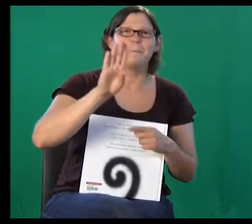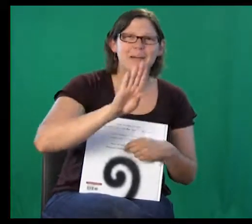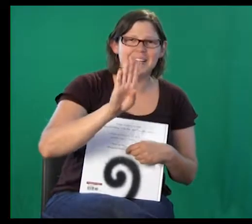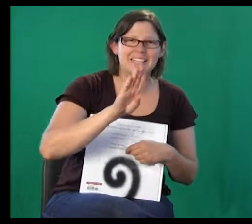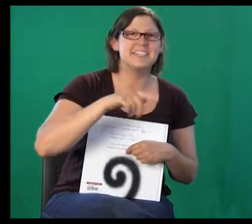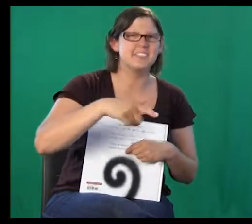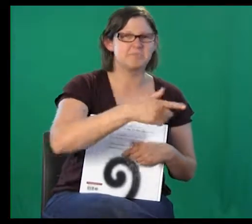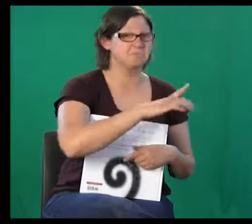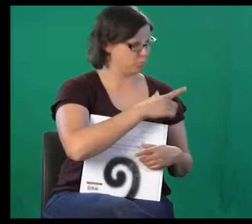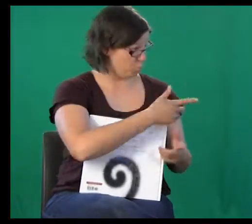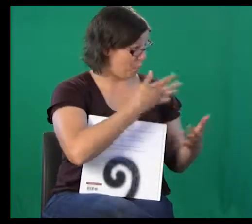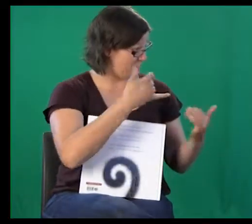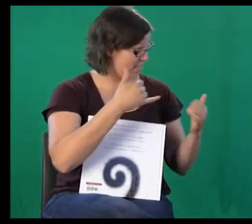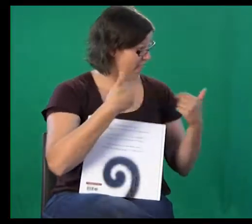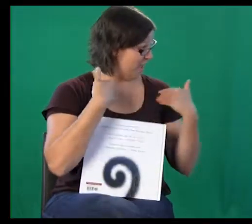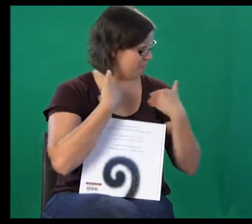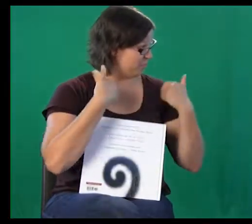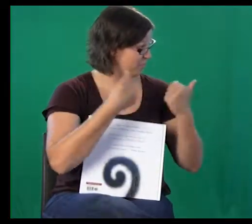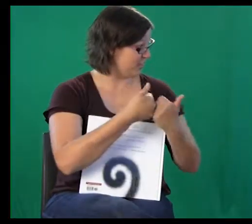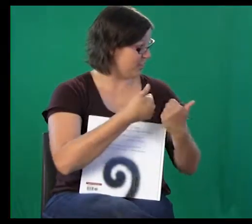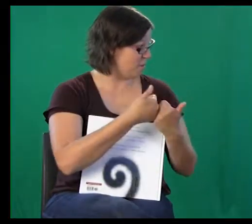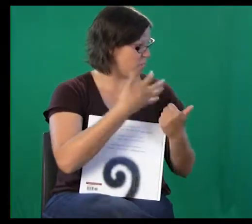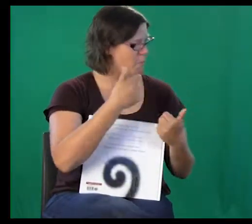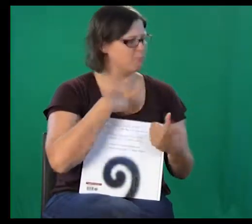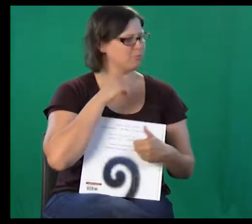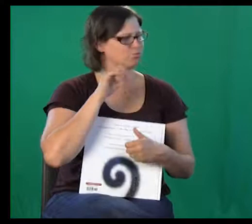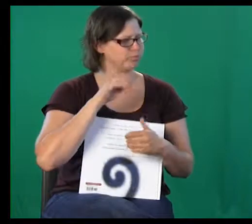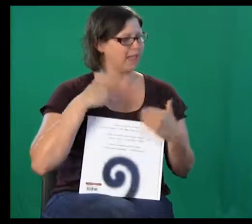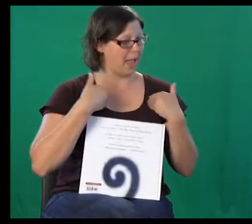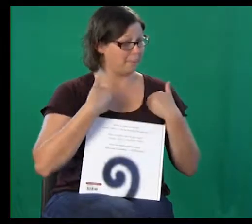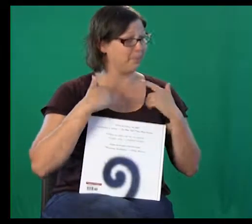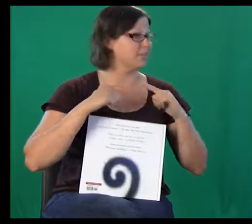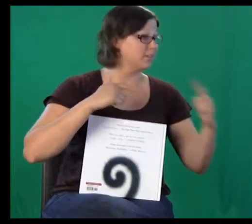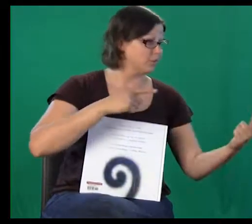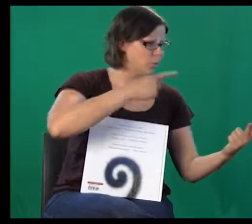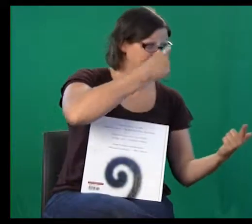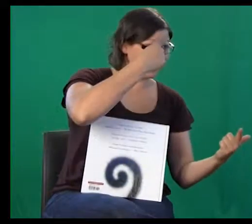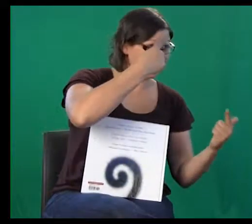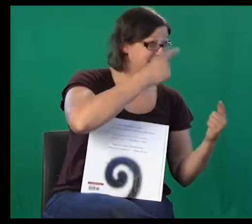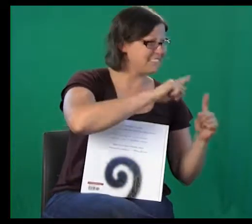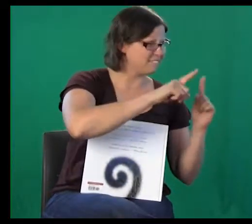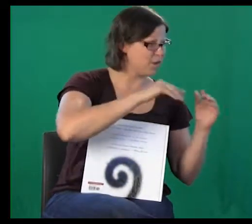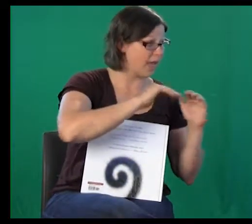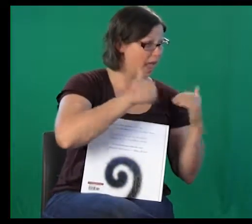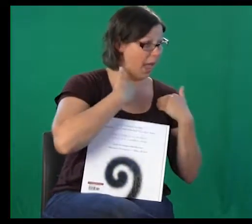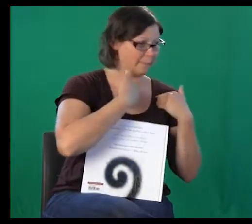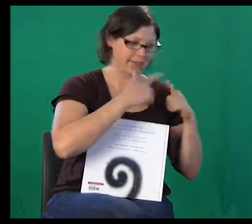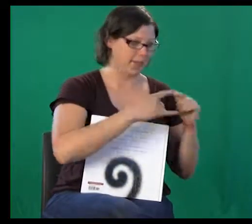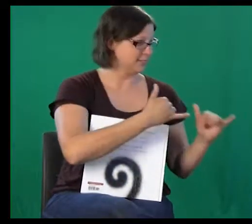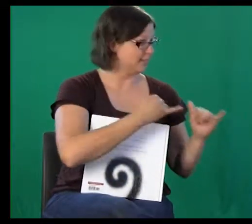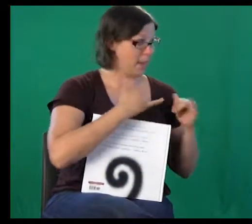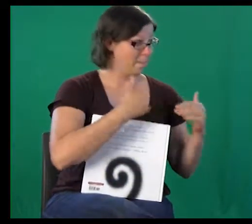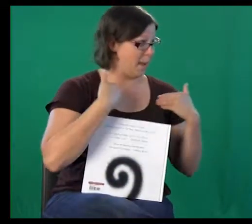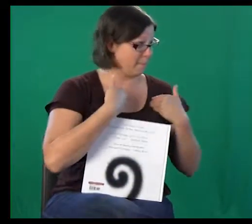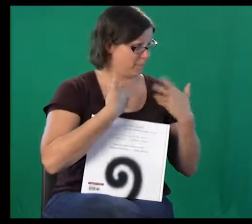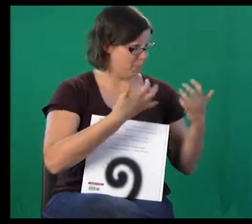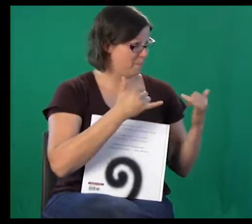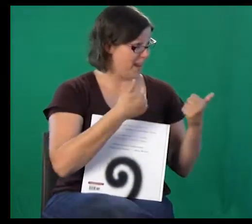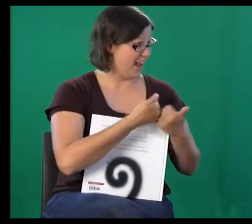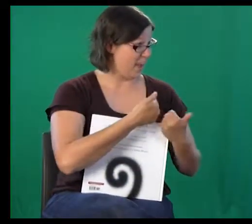with A or a letter something that starts with B. Do you want to play a game, an animal game? So I'll give an animal and then you come up with another